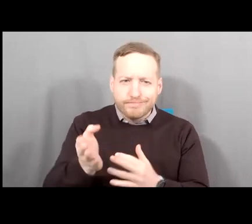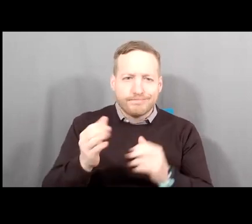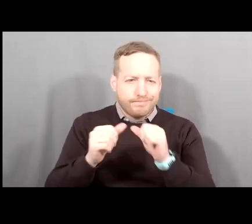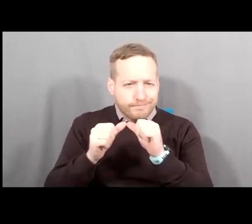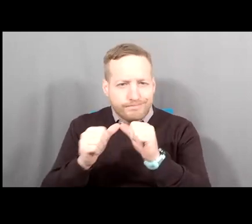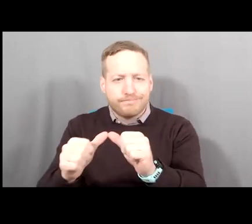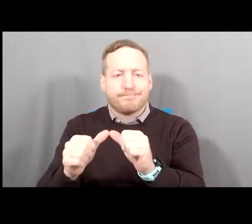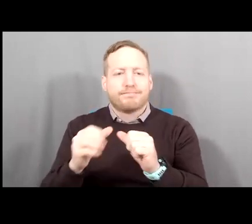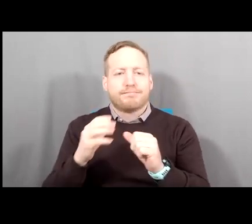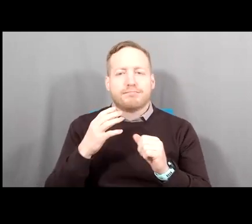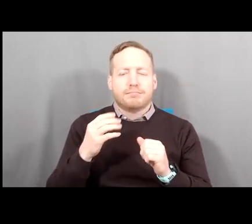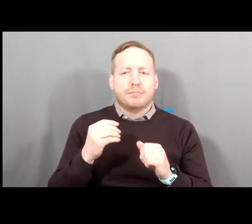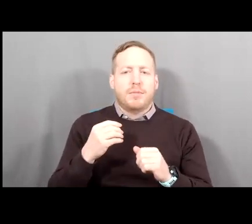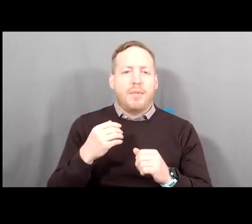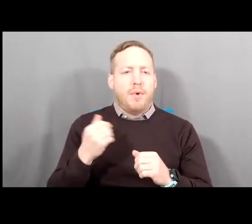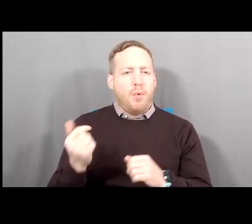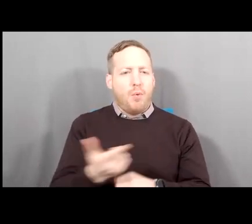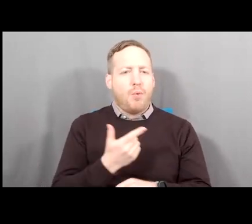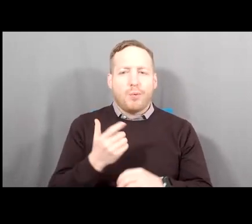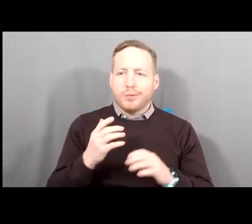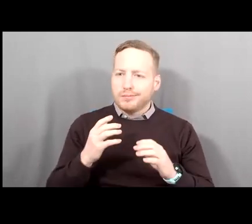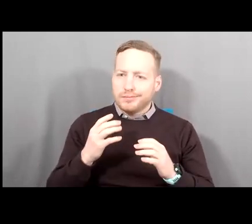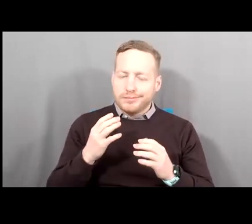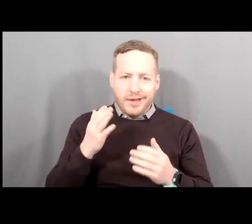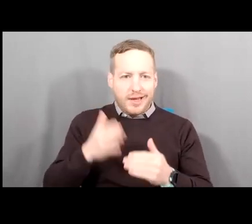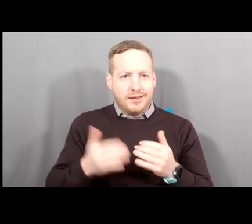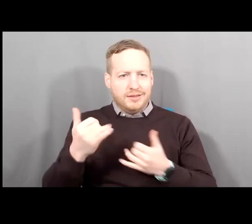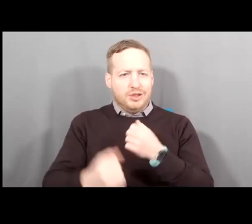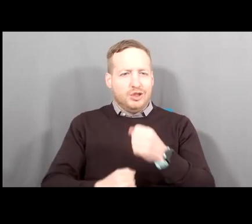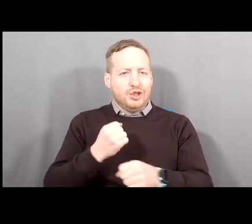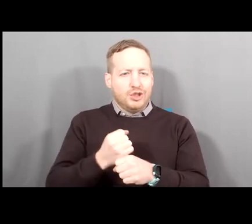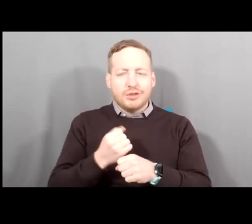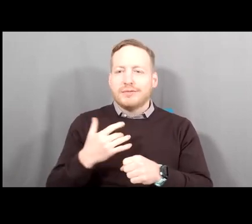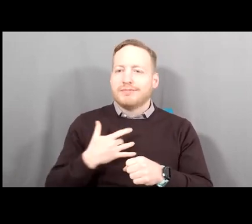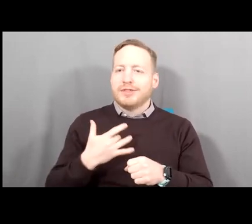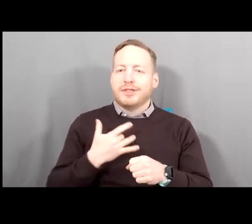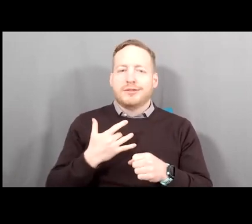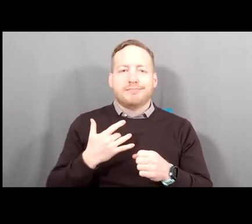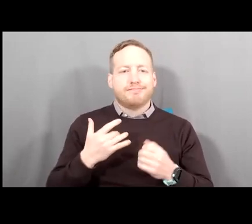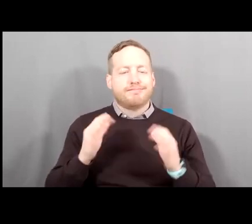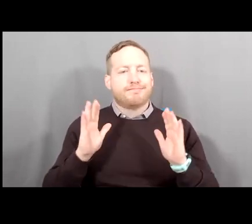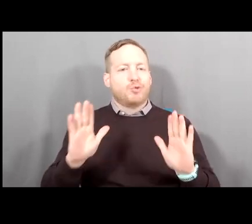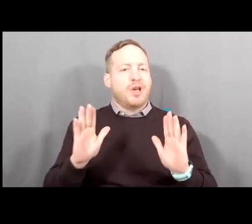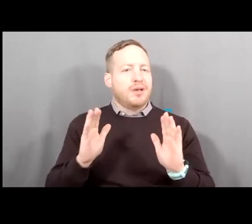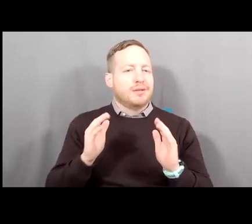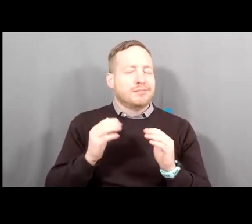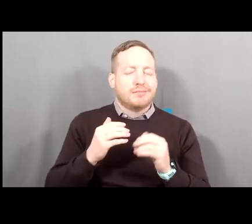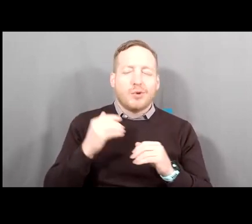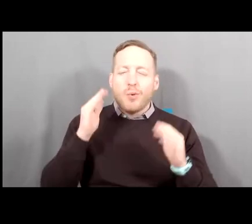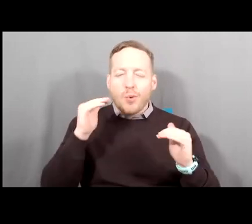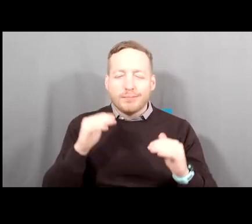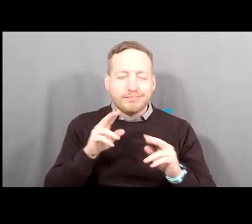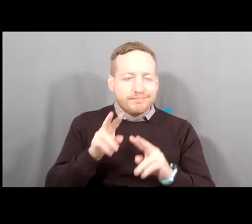can navigate our way through all these challenges. And we can end this year